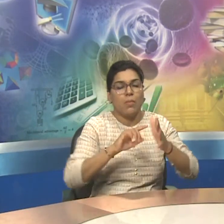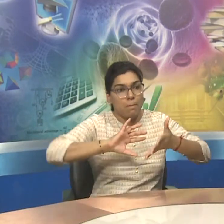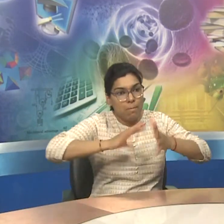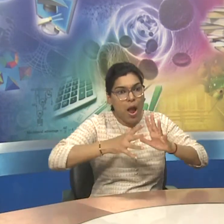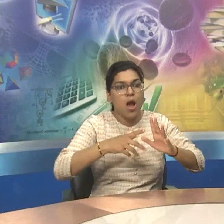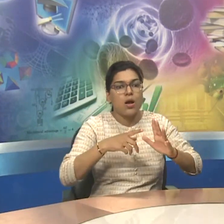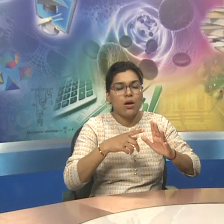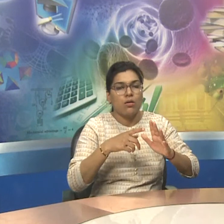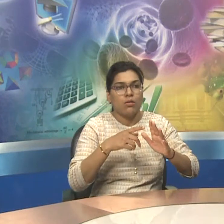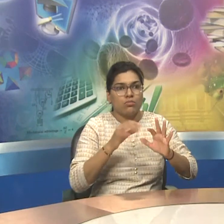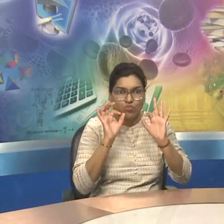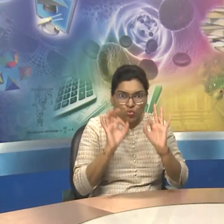making